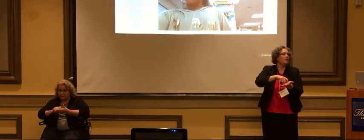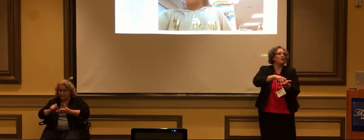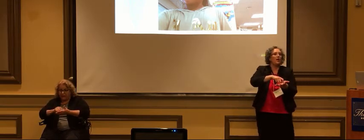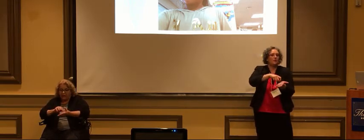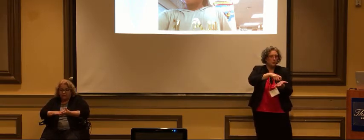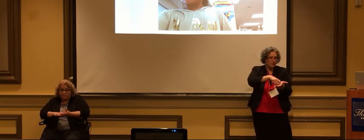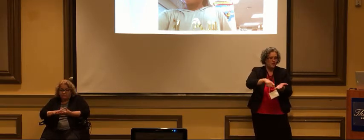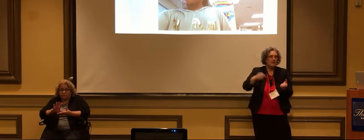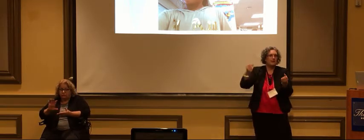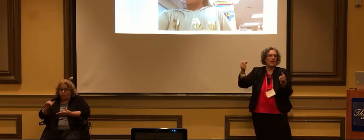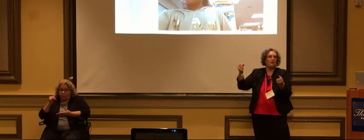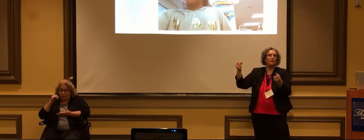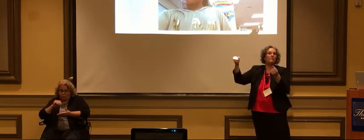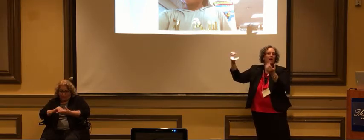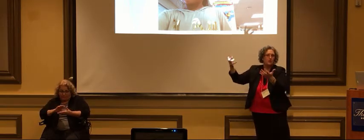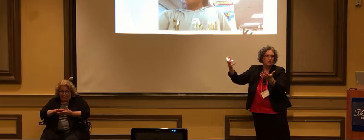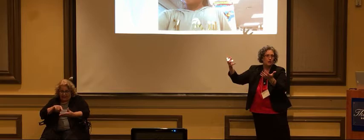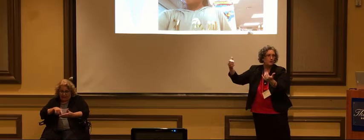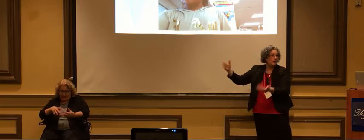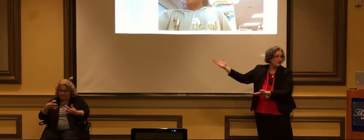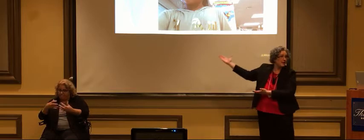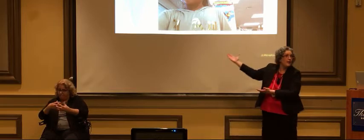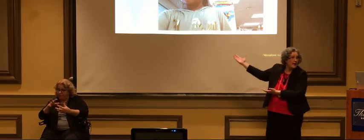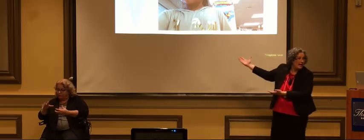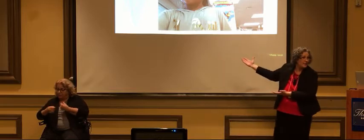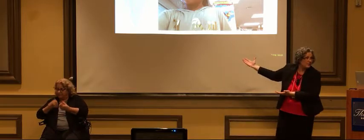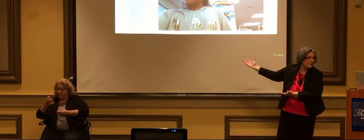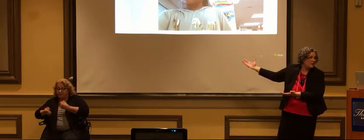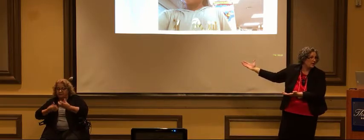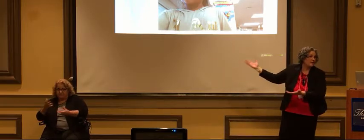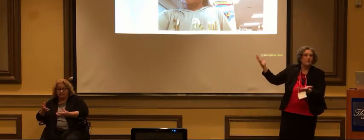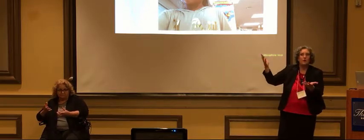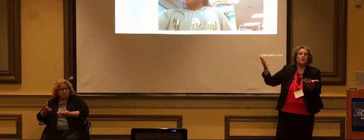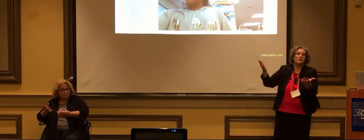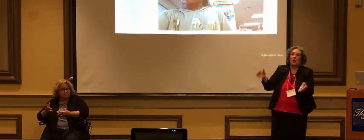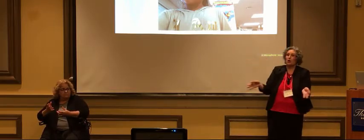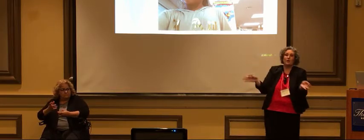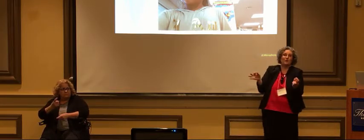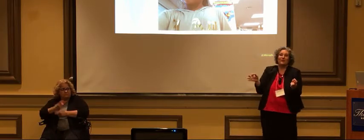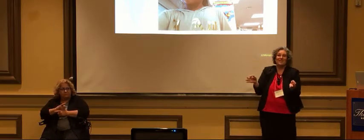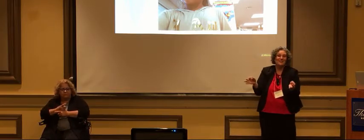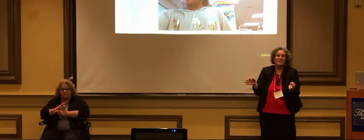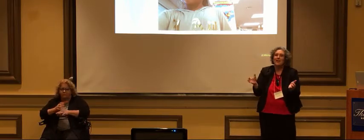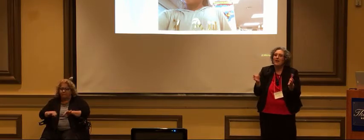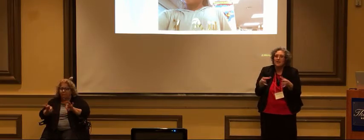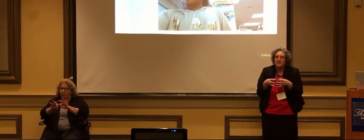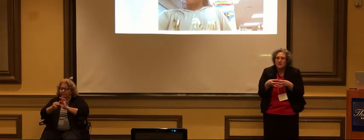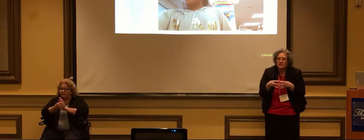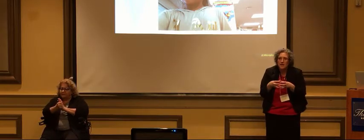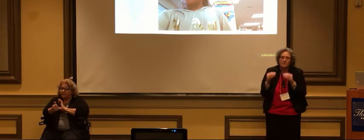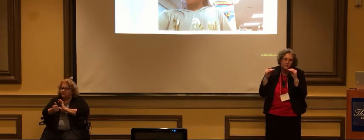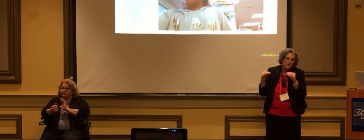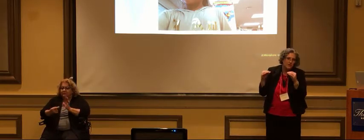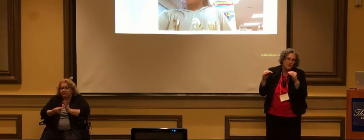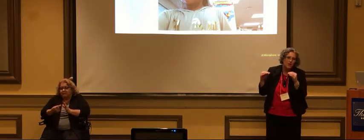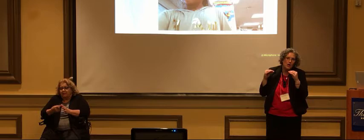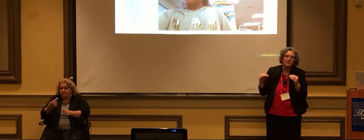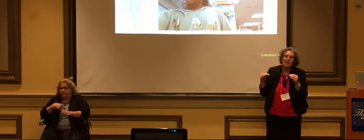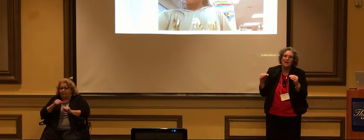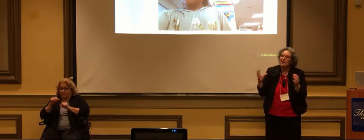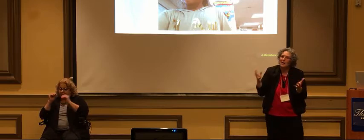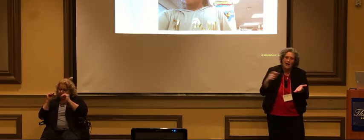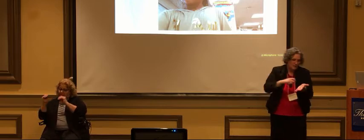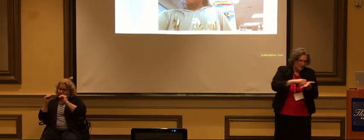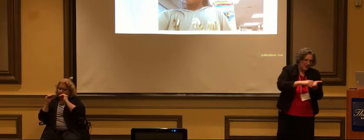down? Does what you're writing down match what you're expressing? And it absolutely does. And those are critical skills that sometimes we can teach